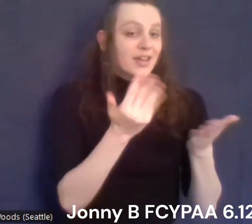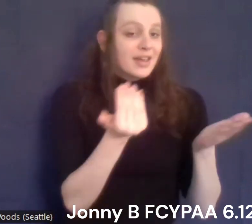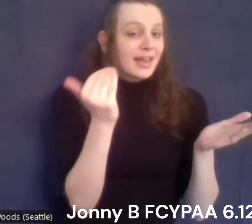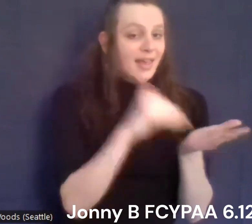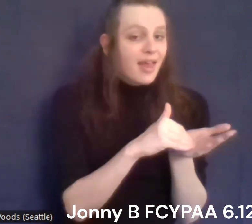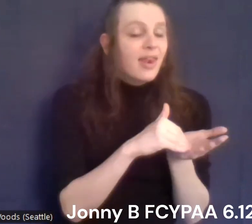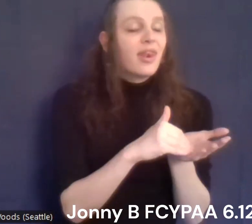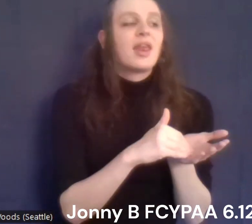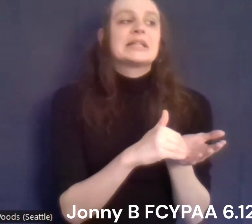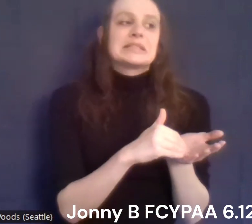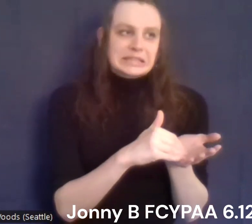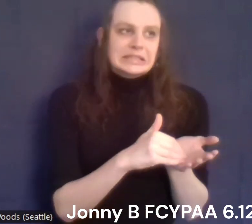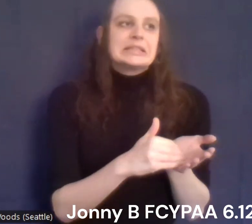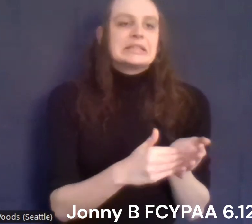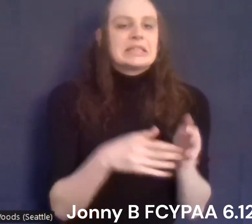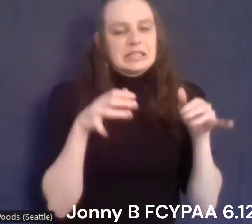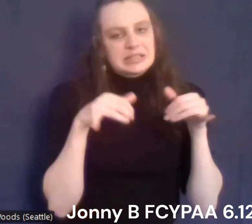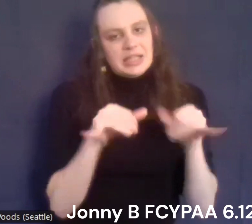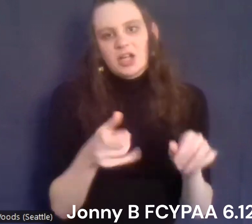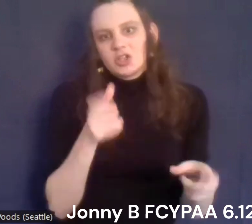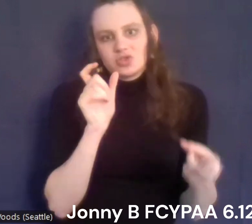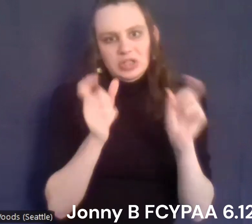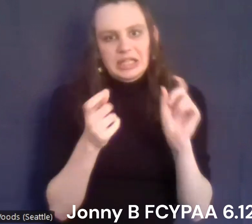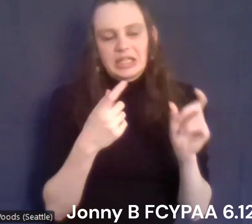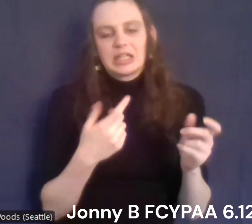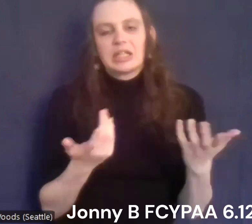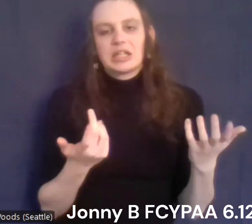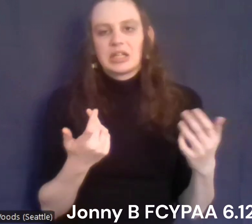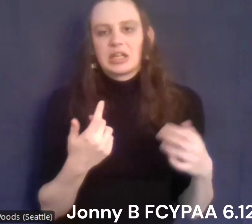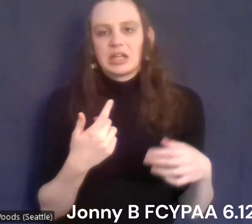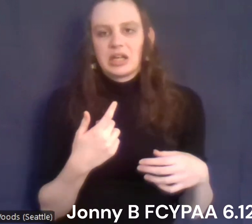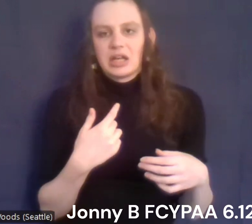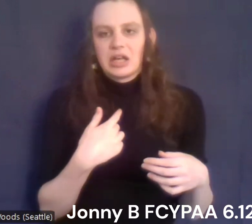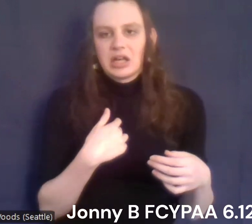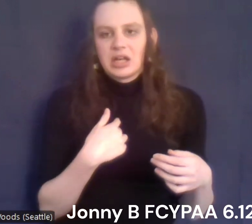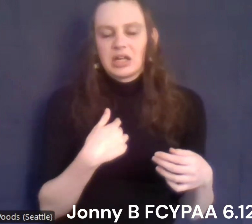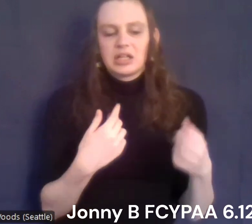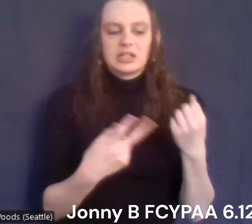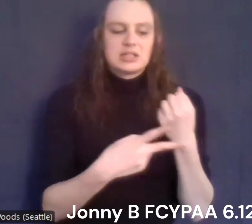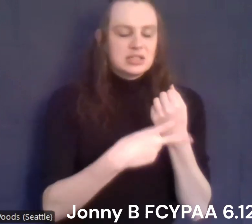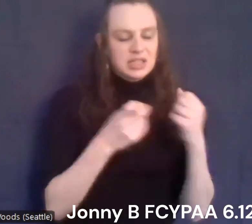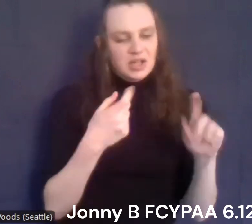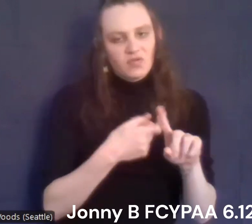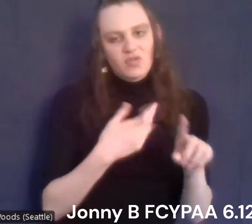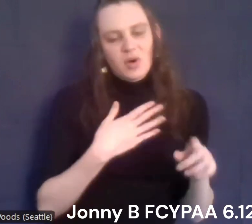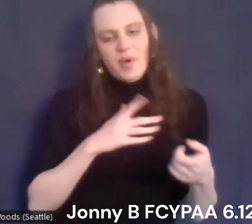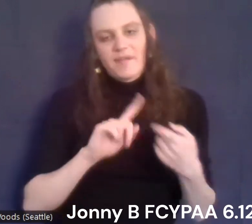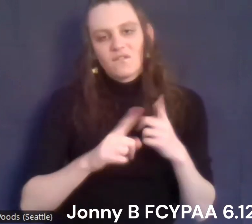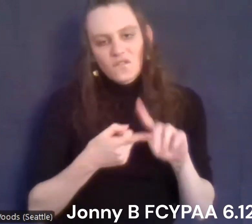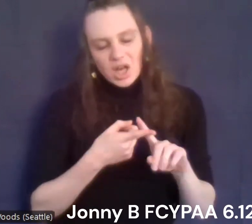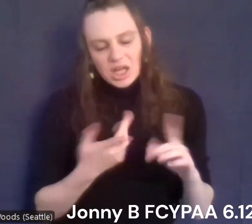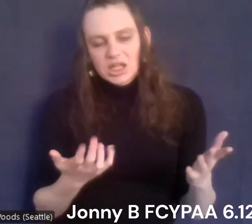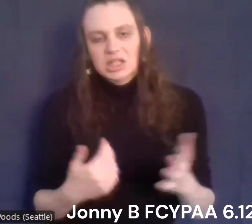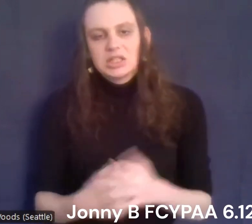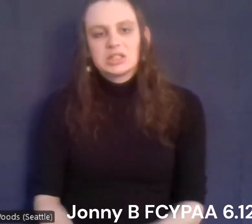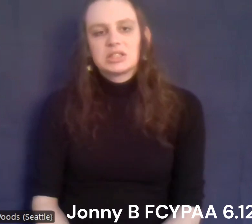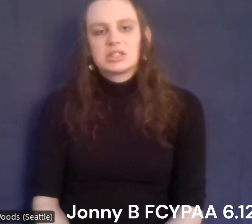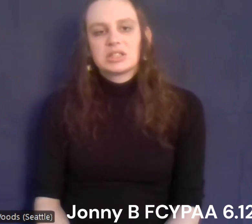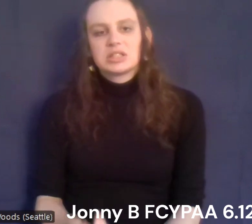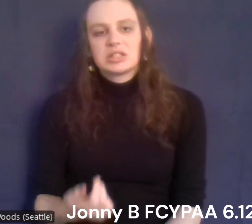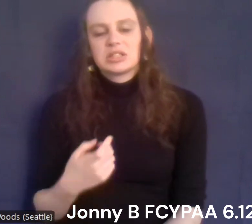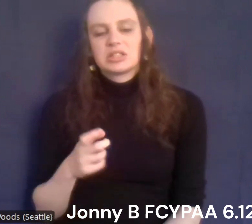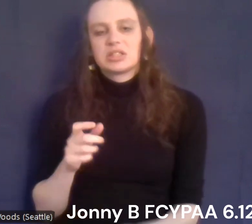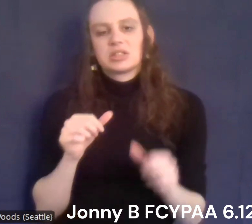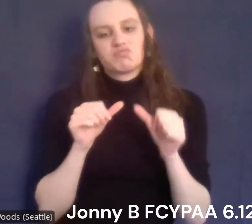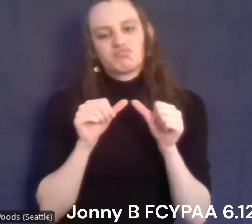Now I'm having to like steal from my buddies, like stealing things out of their fridge, that type of thing. just to keep up with this